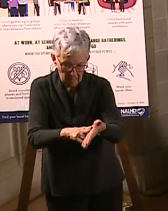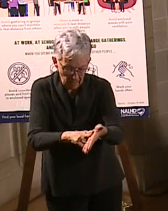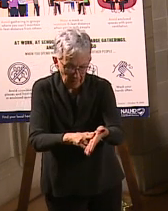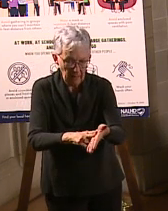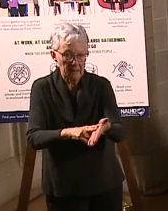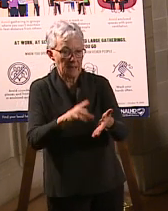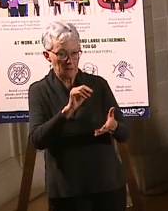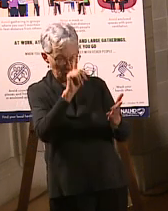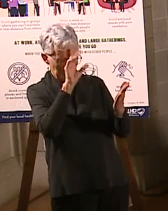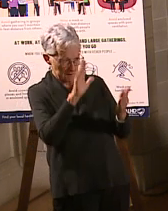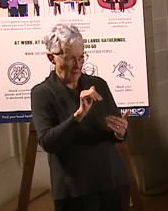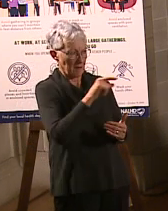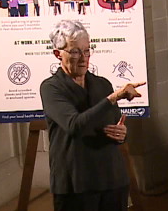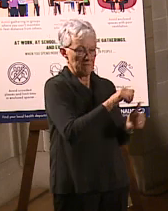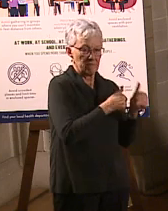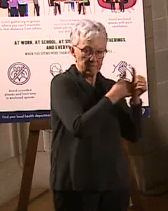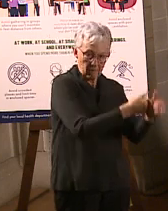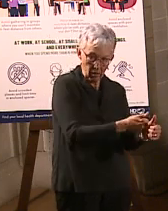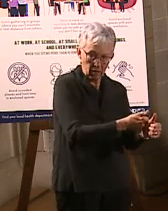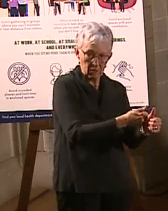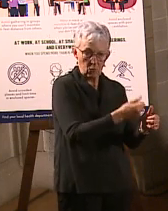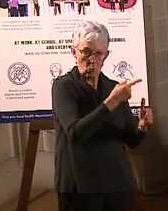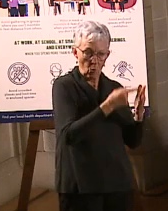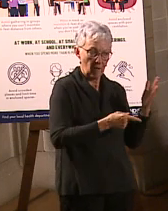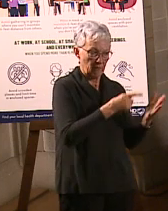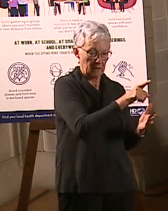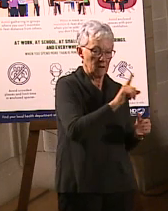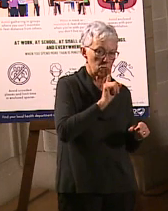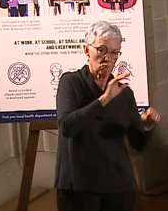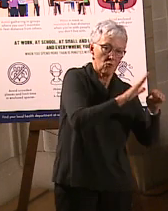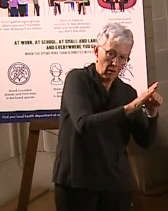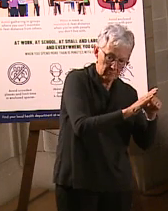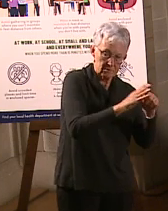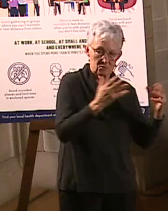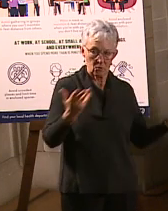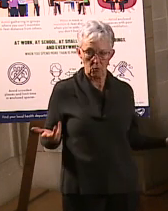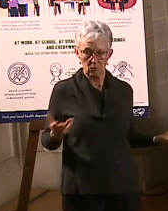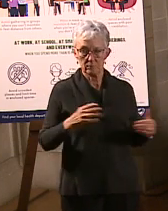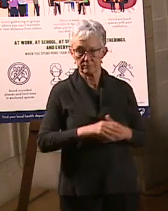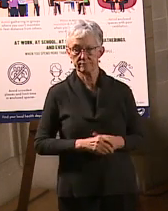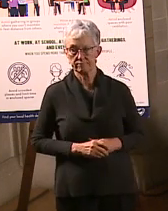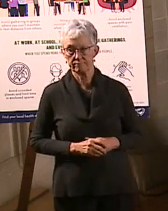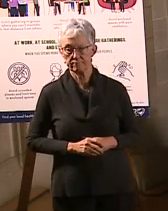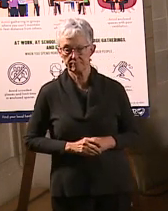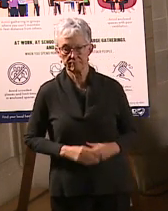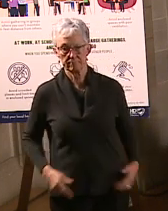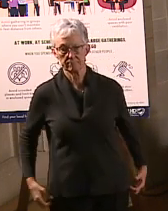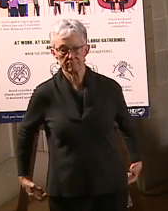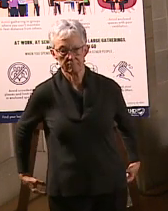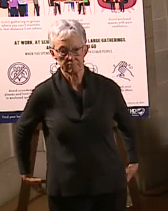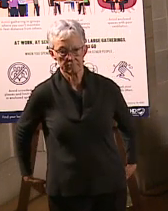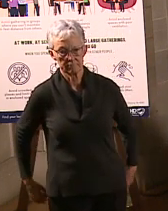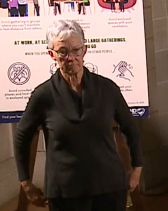to continue to have oversight on St. Francis to make sure they continue to live up to their obligations. Yeah, Martha.